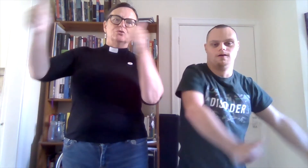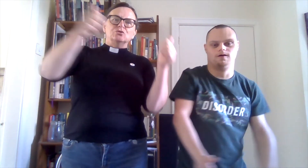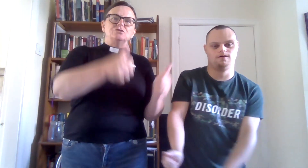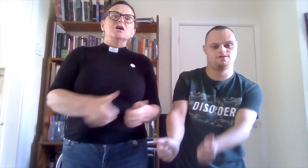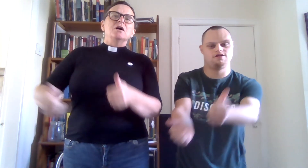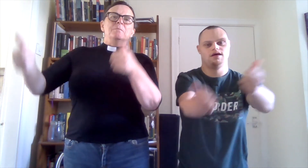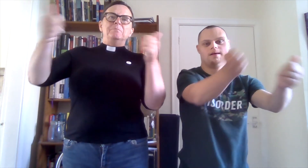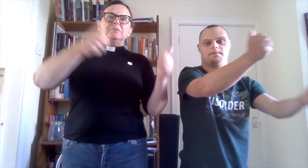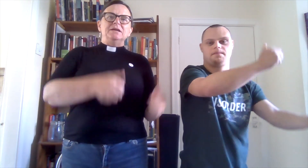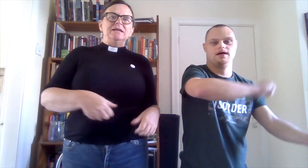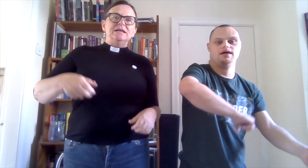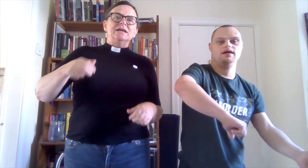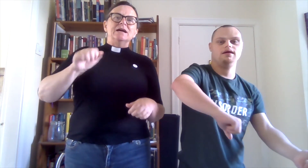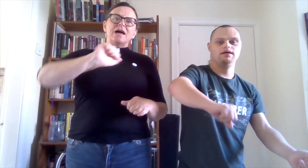hallowed be